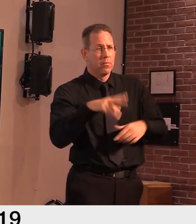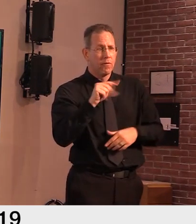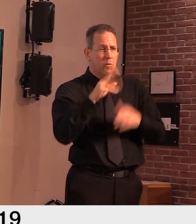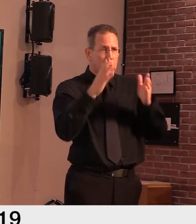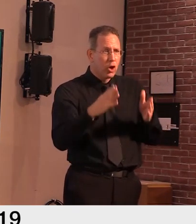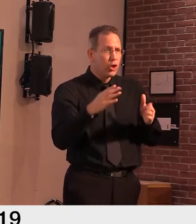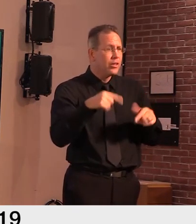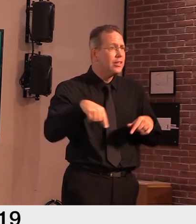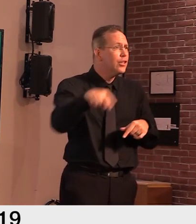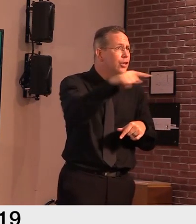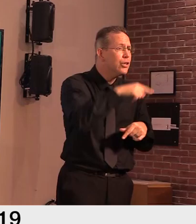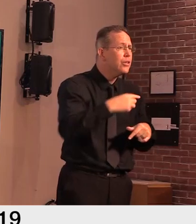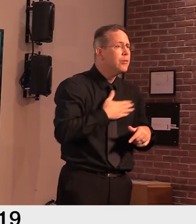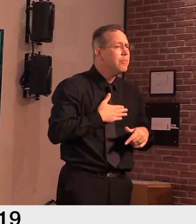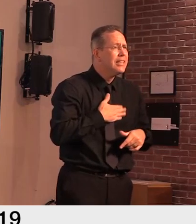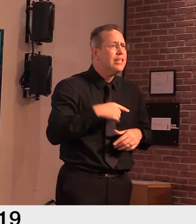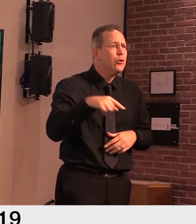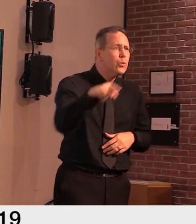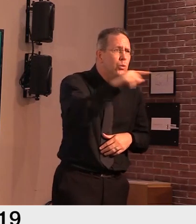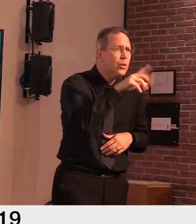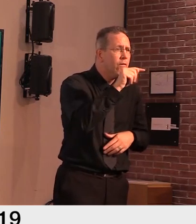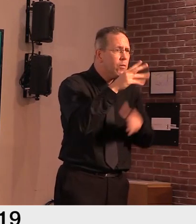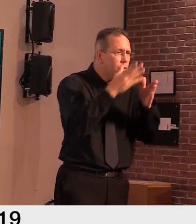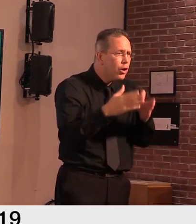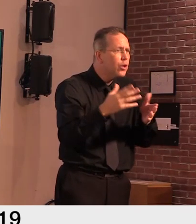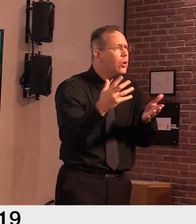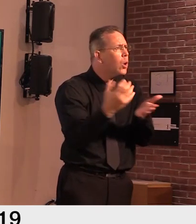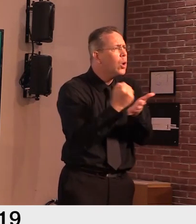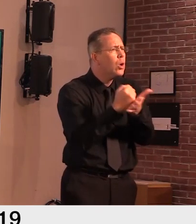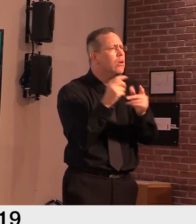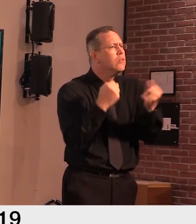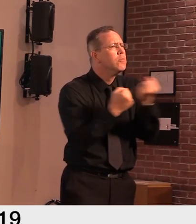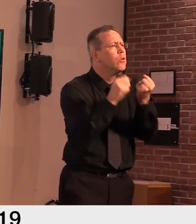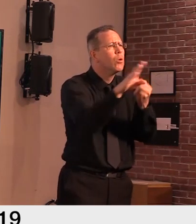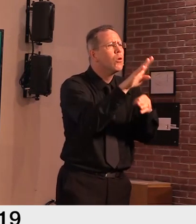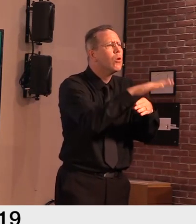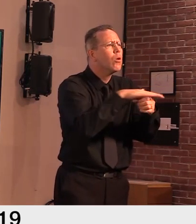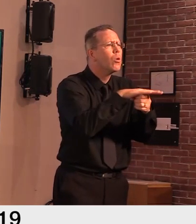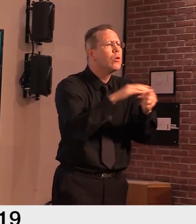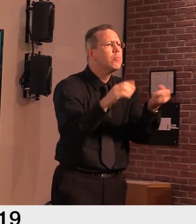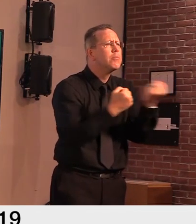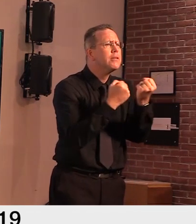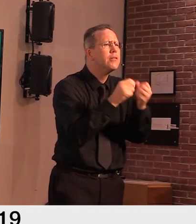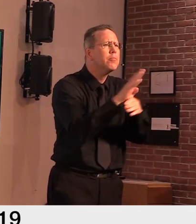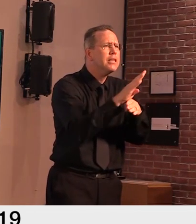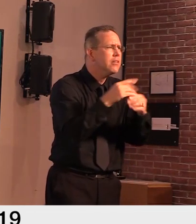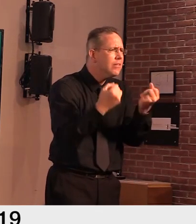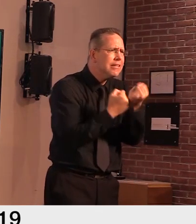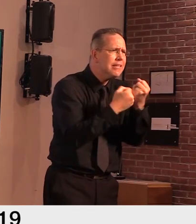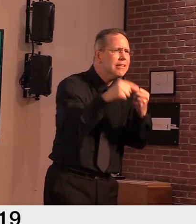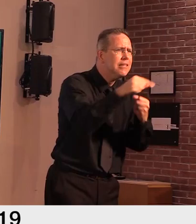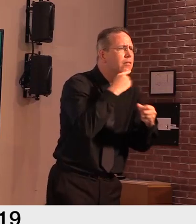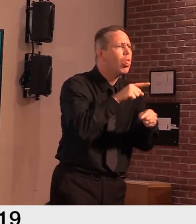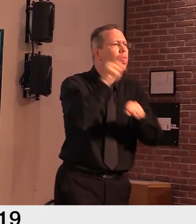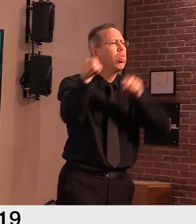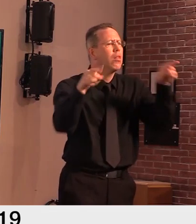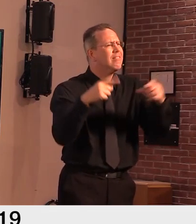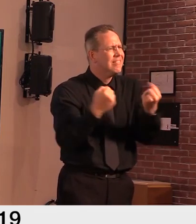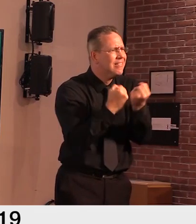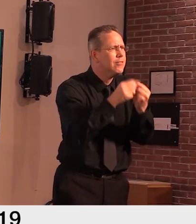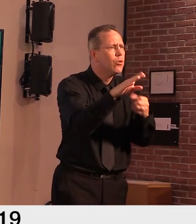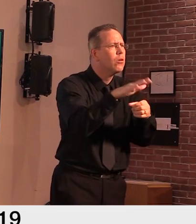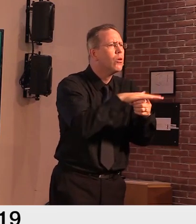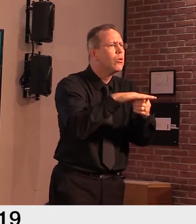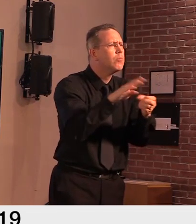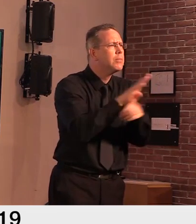sector has taken on, and we are working diligently to open things up as fast as we can. We hope Vermonters